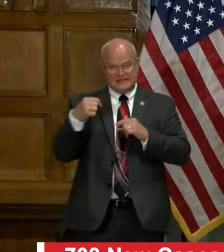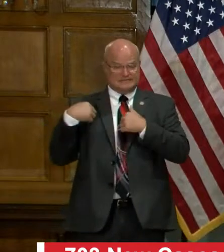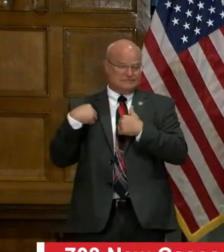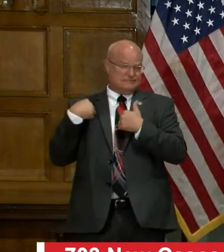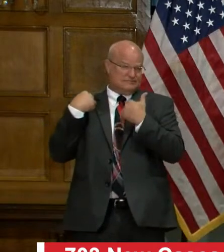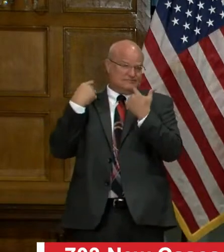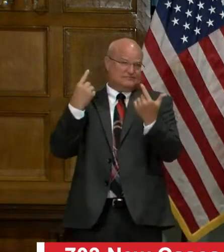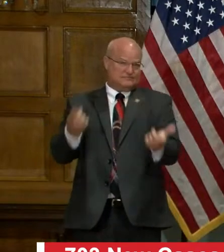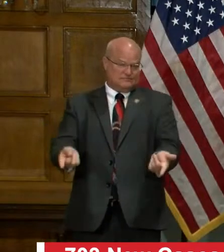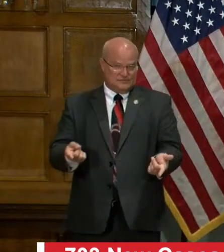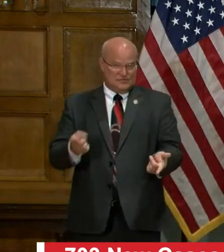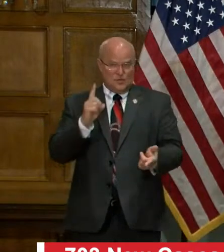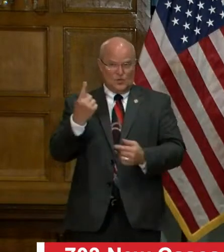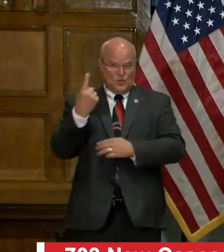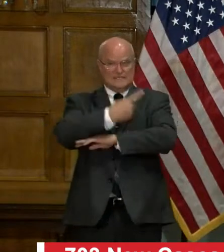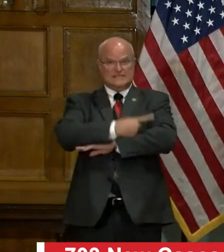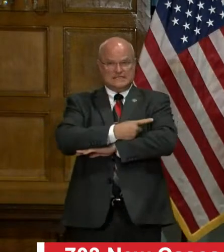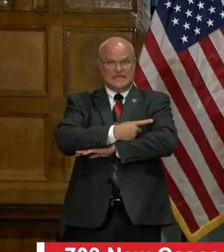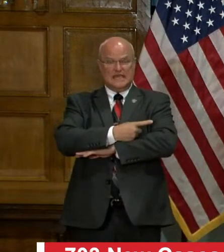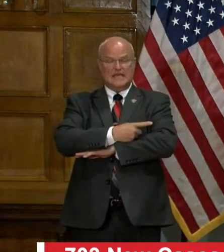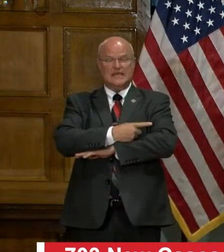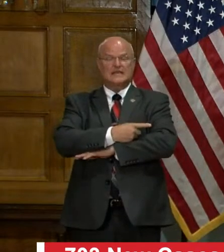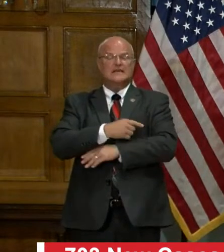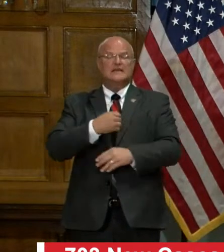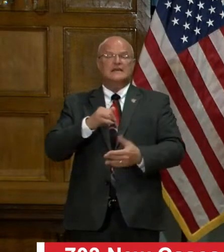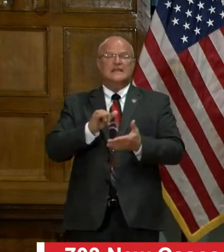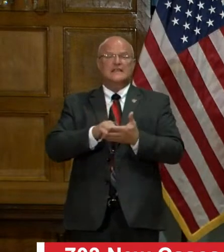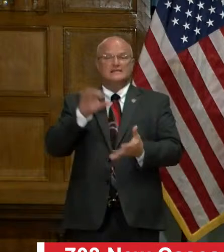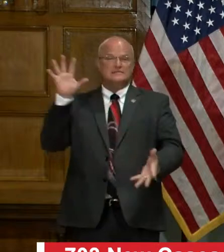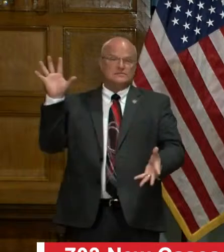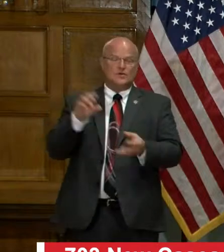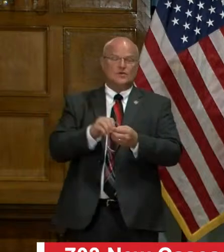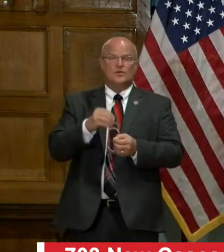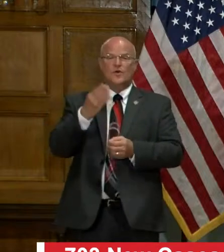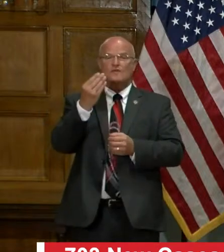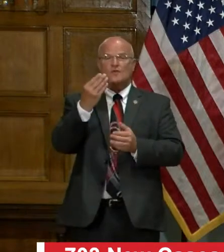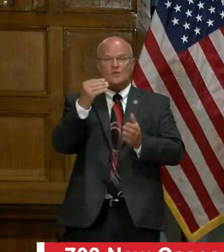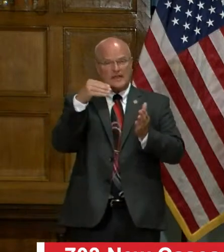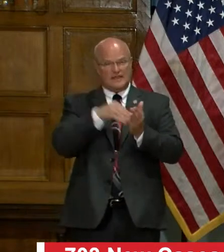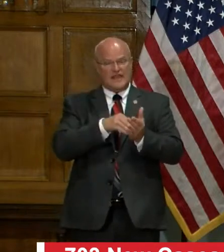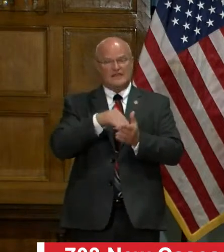have seen in a single day. That brings the total to